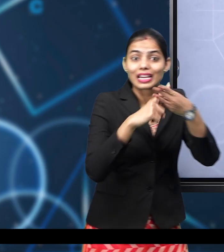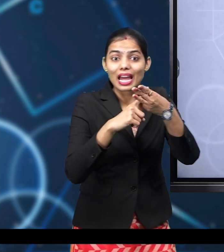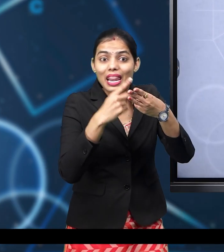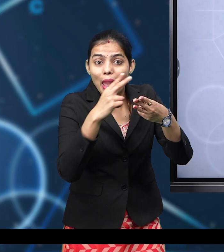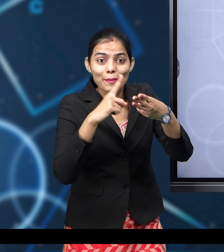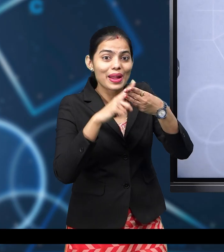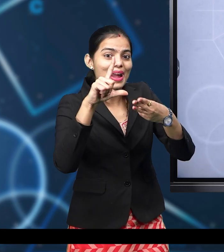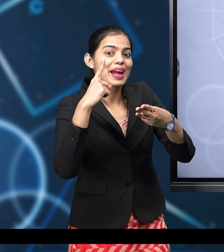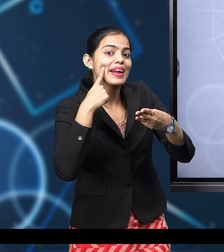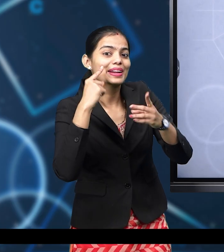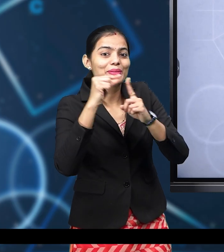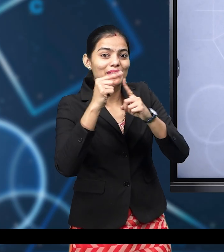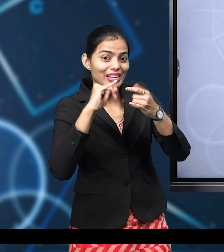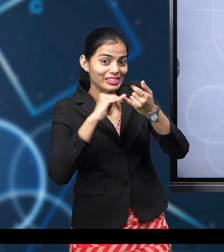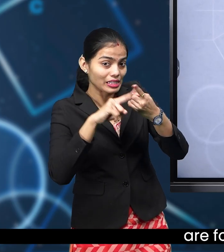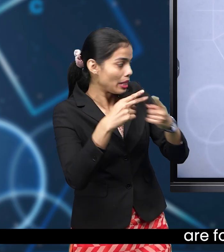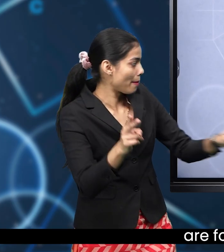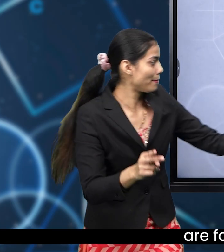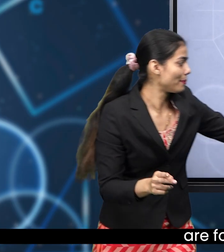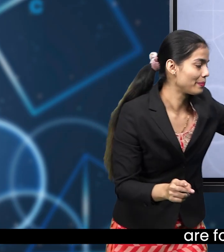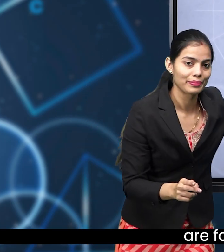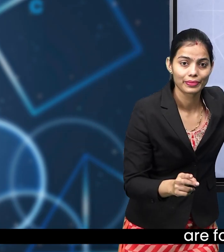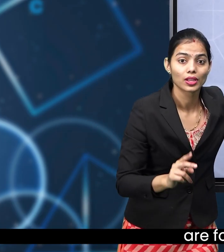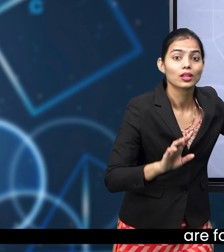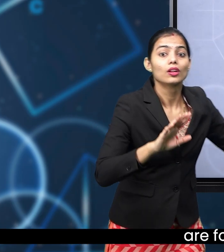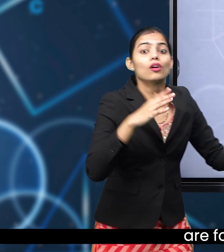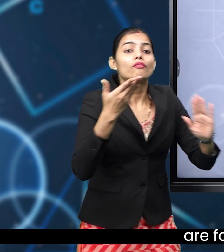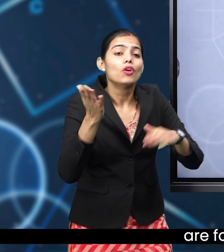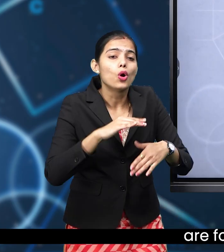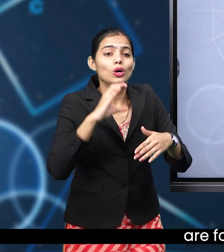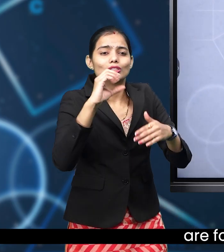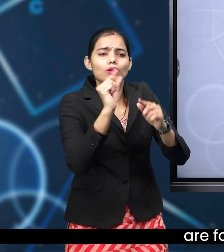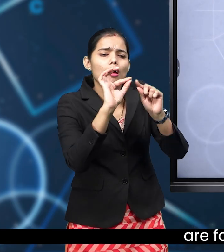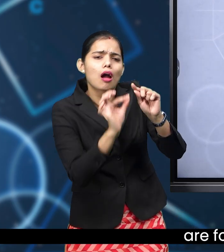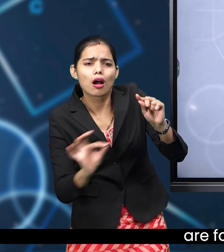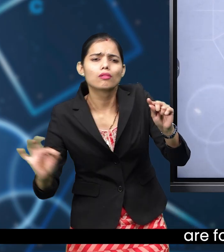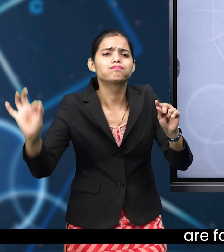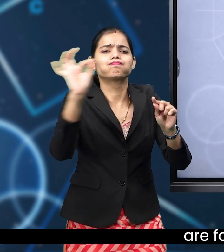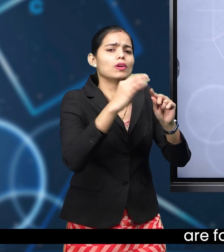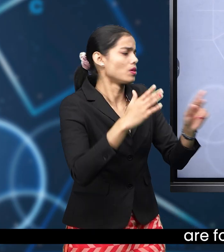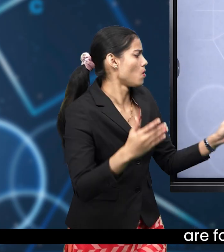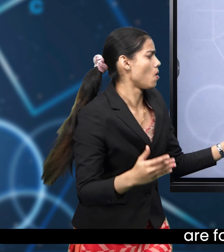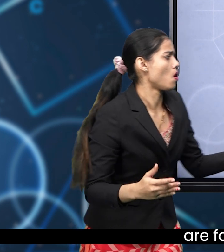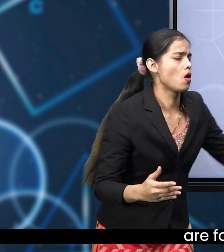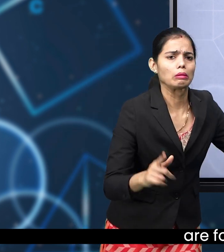circles, ellipse are form of closed curves.